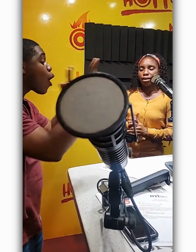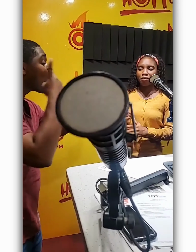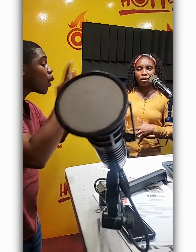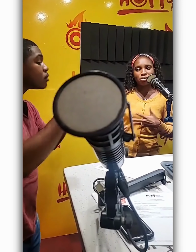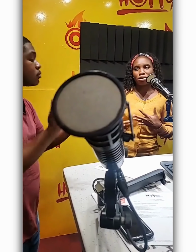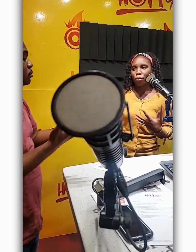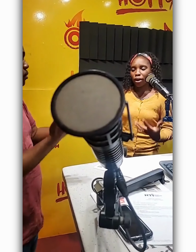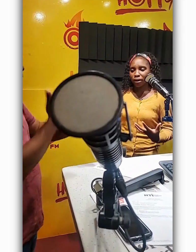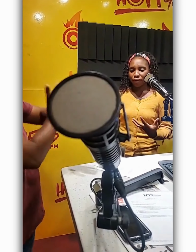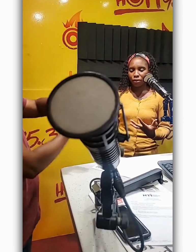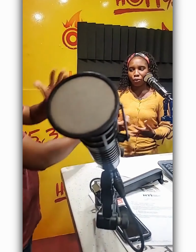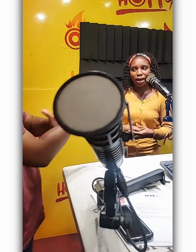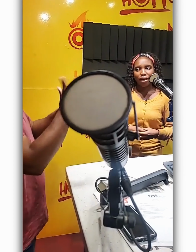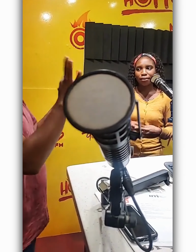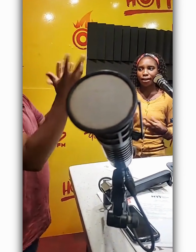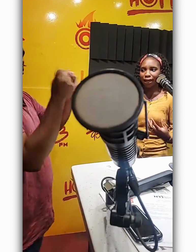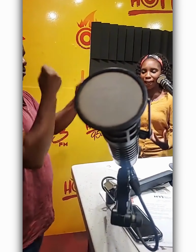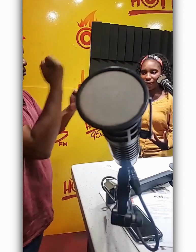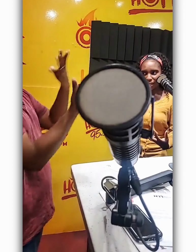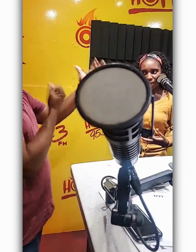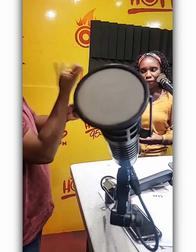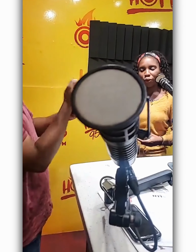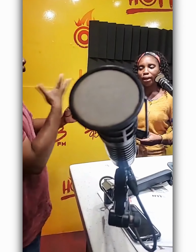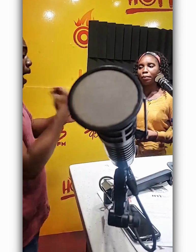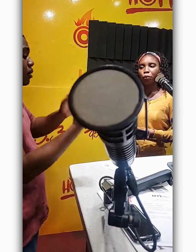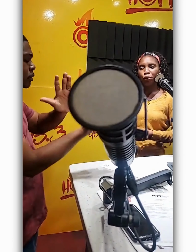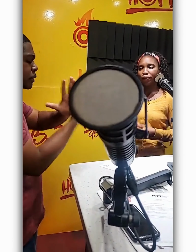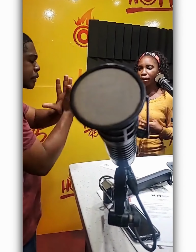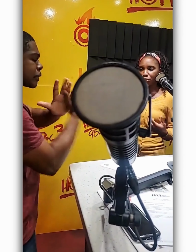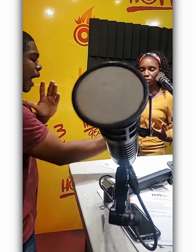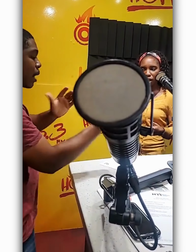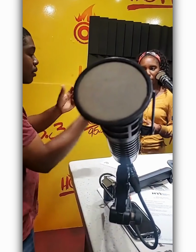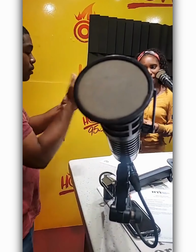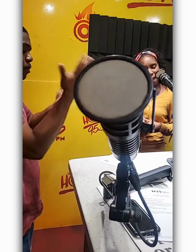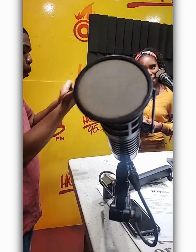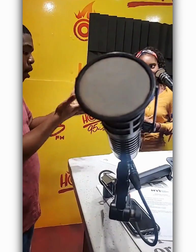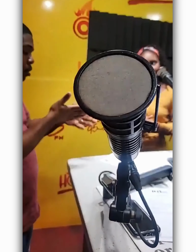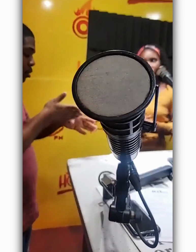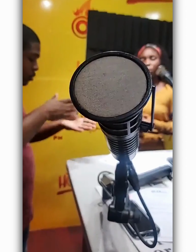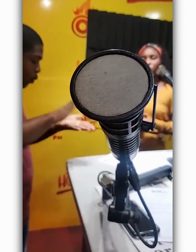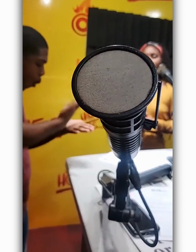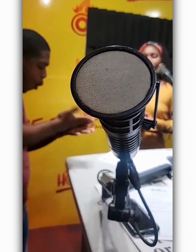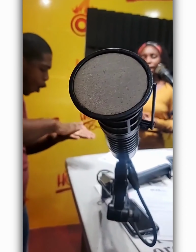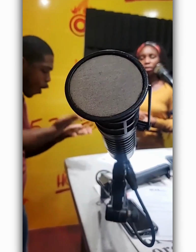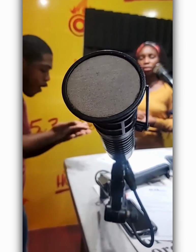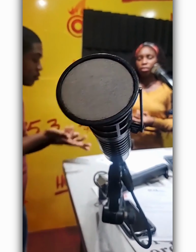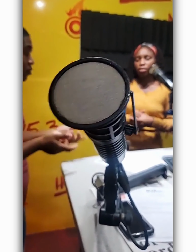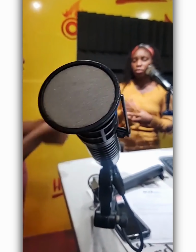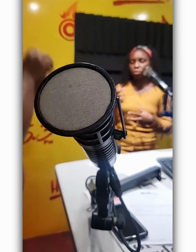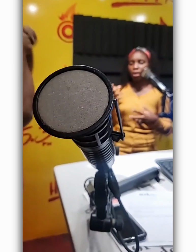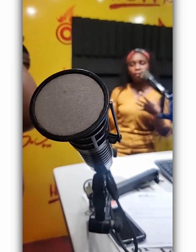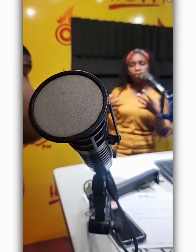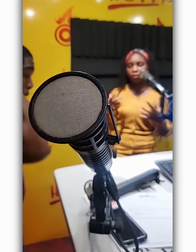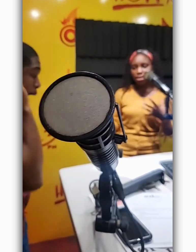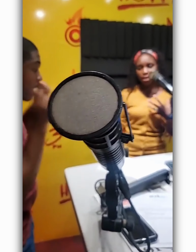Deaf persons are wonderful. We have good eyesight, we can move and use our hands. We have various